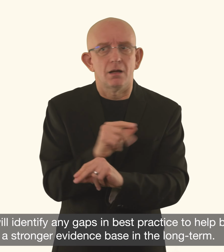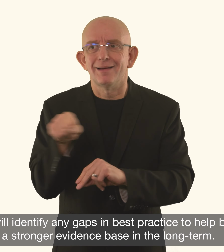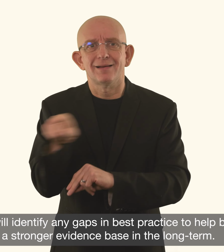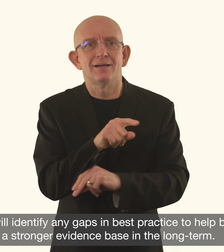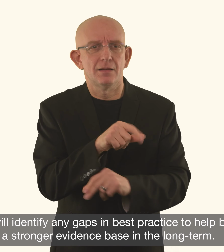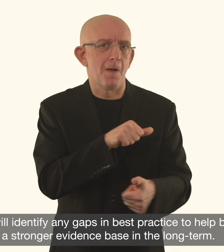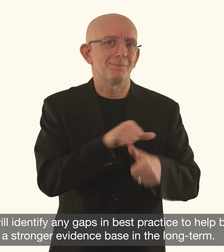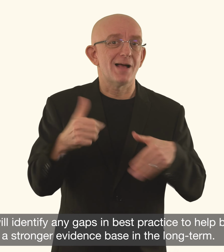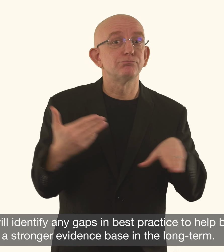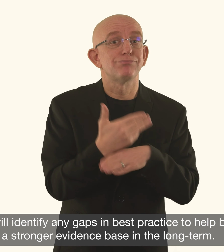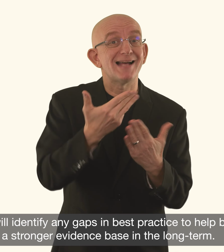stronger evidence base in the long term.